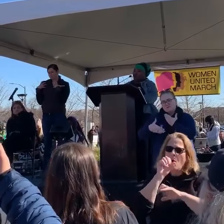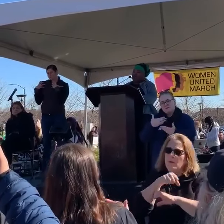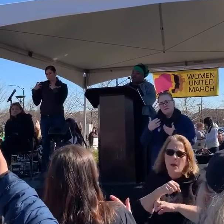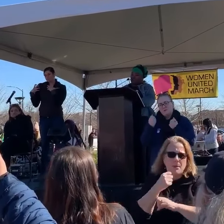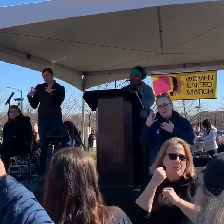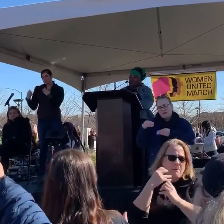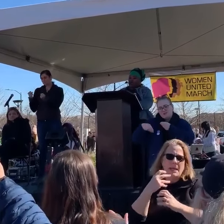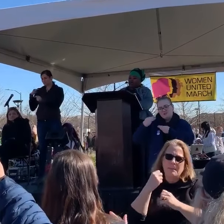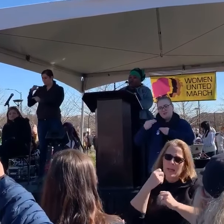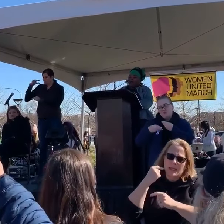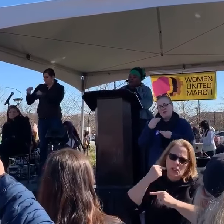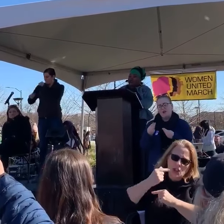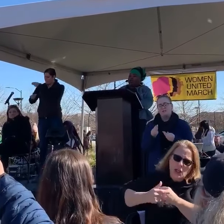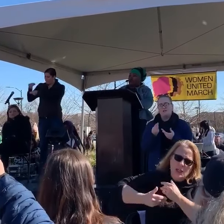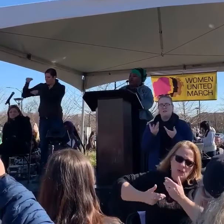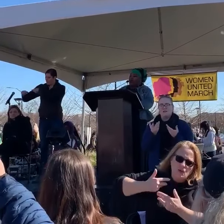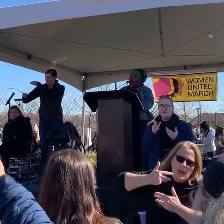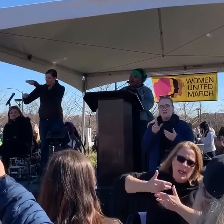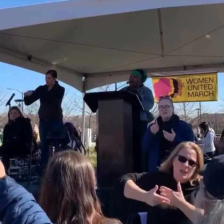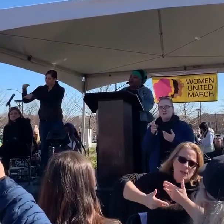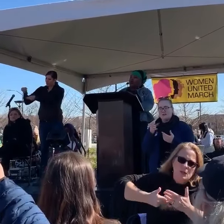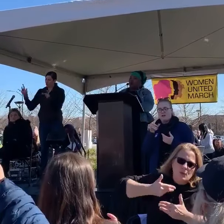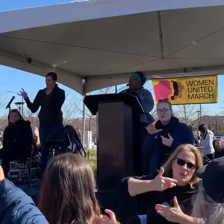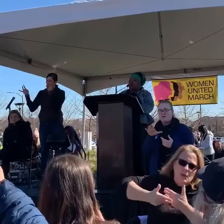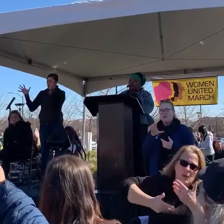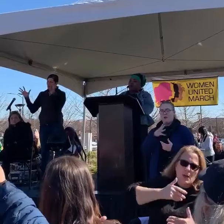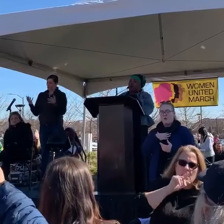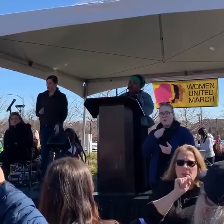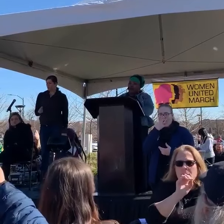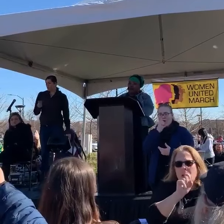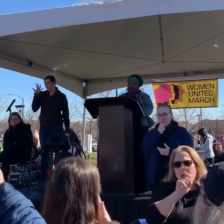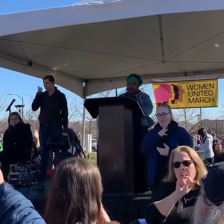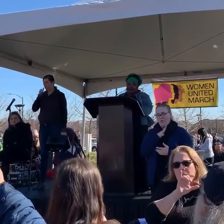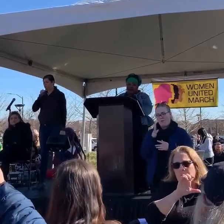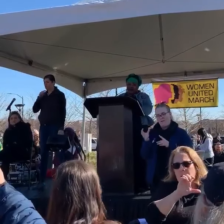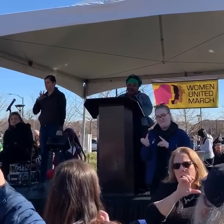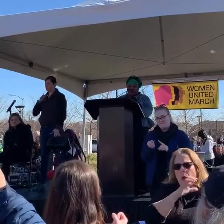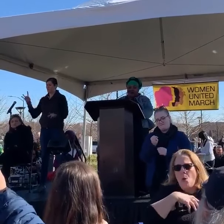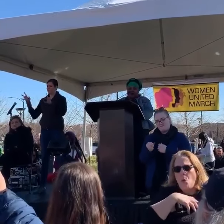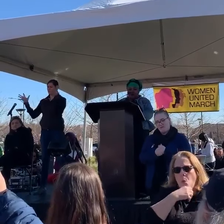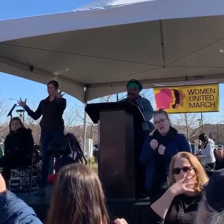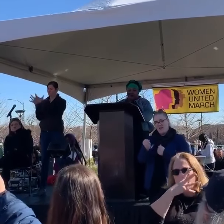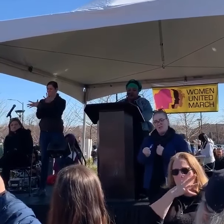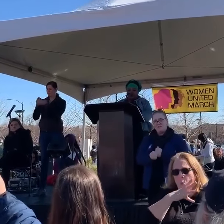and generations of toxic white woman violence.